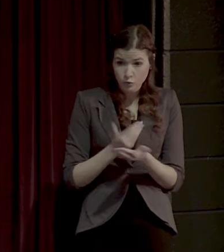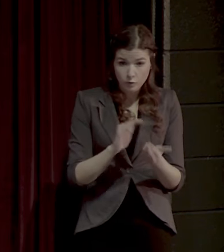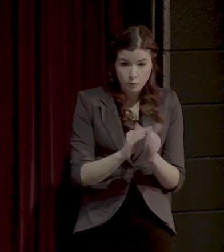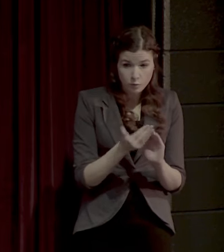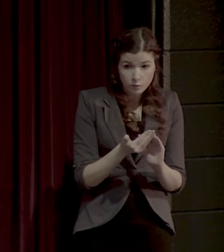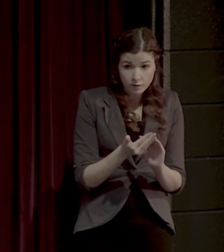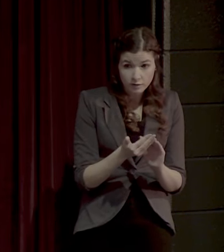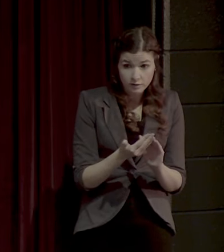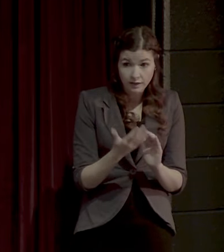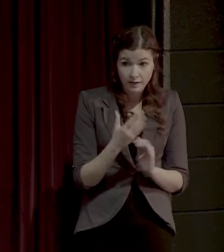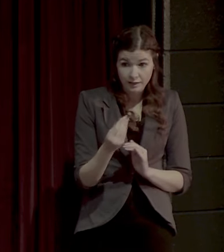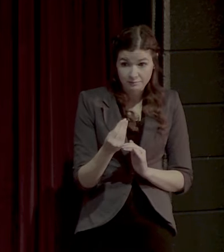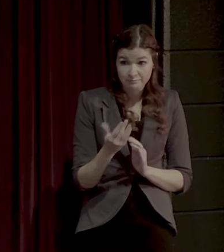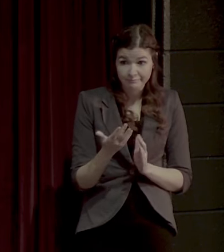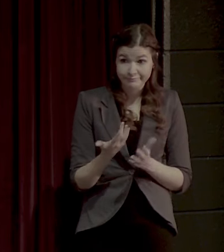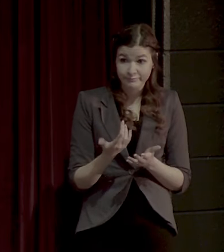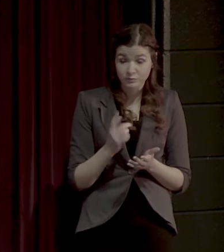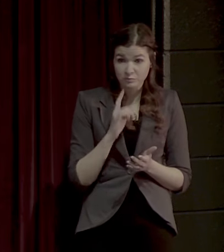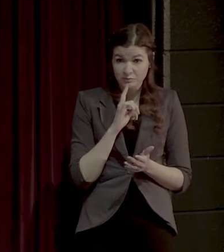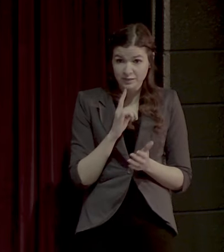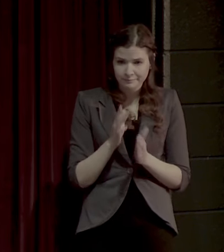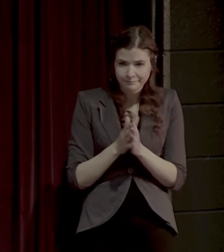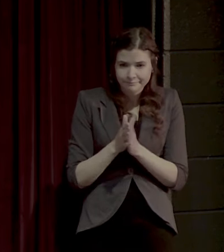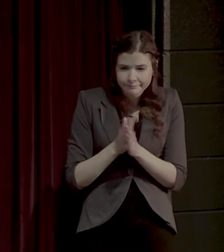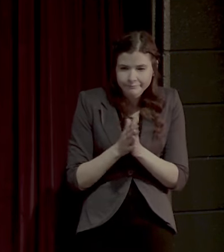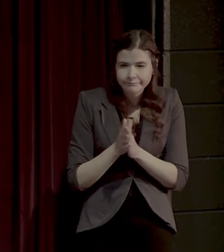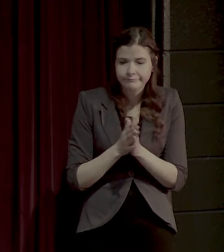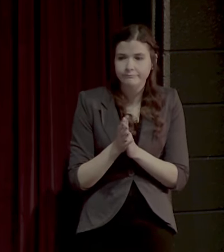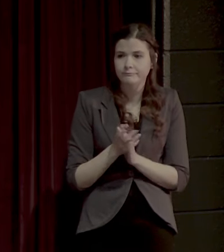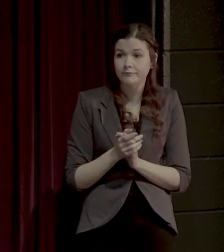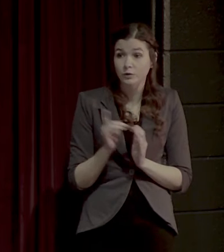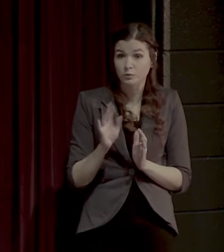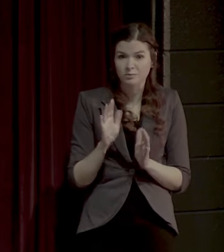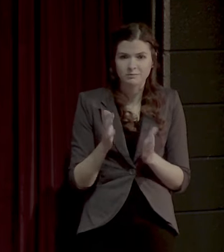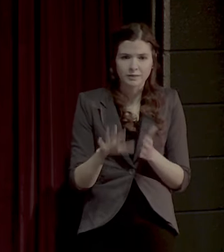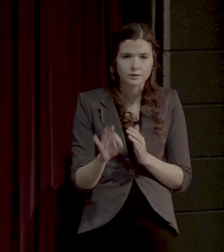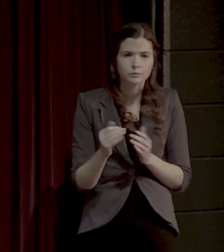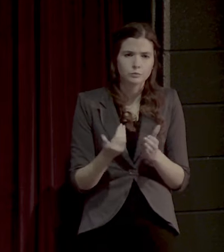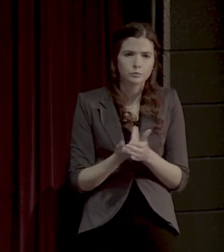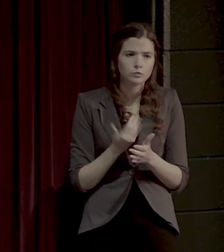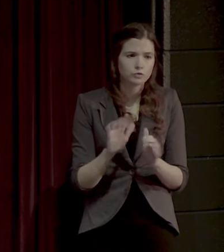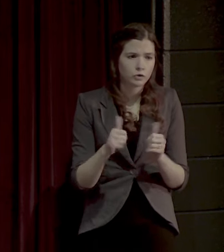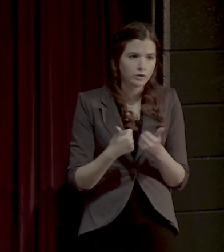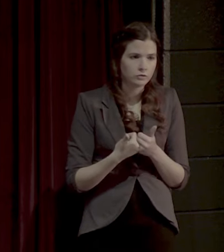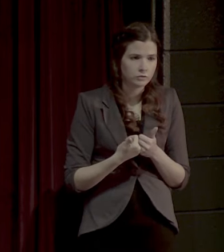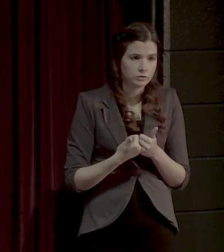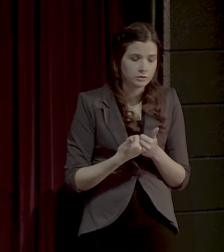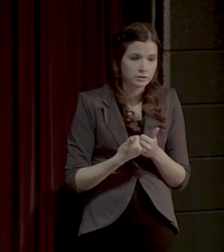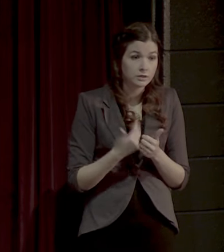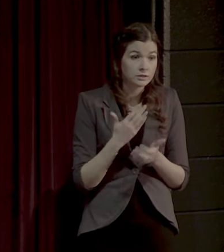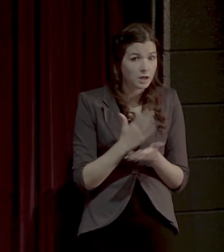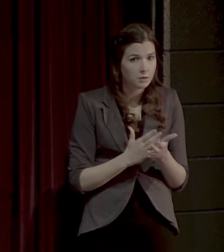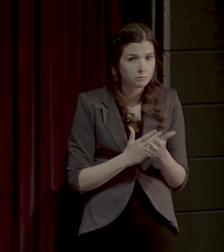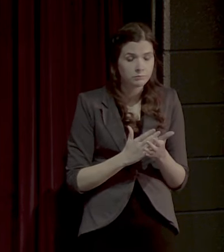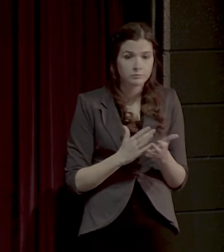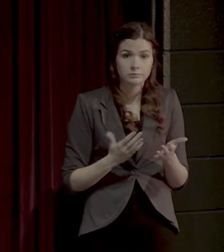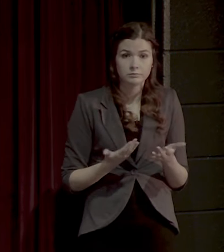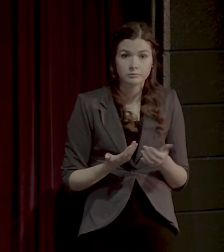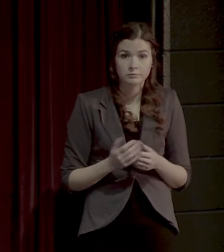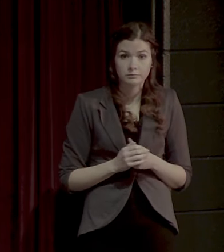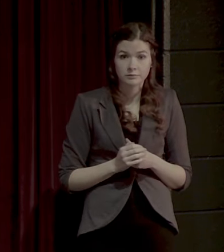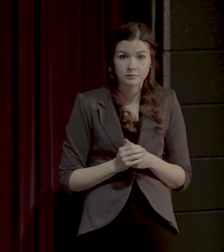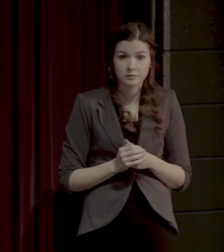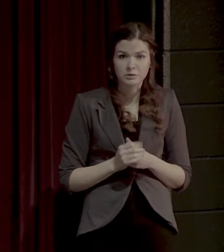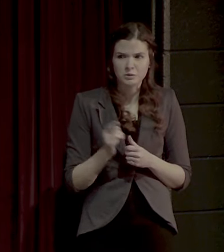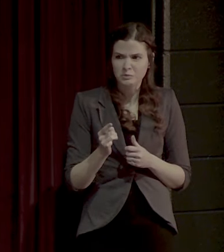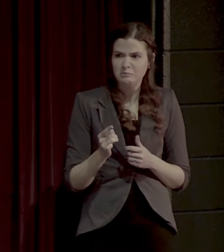in your own right, you'll likely find new challenges for yourselves. Some of the challenges will be overcome by